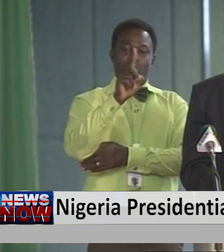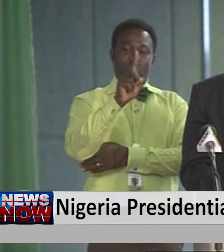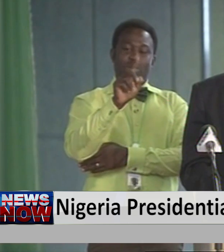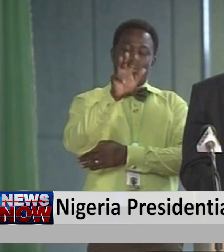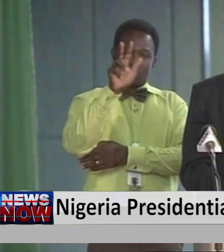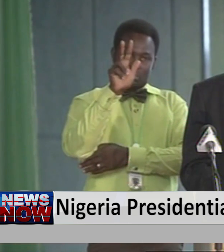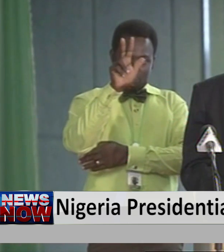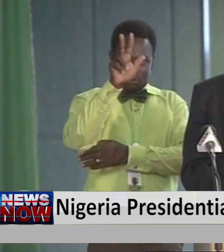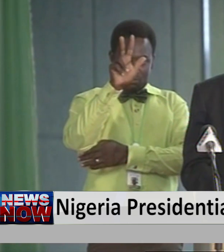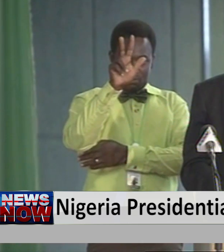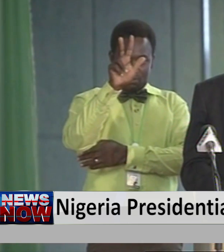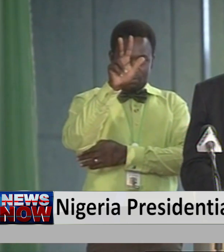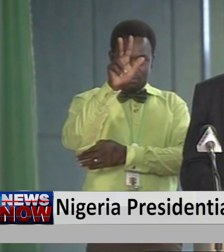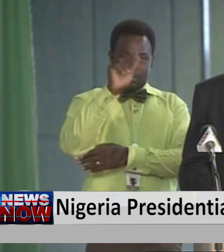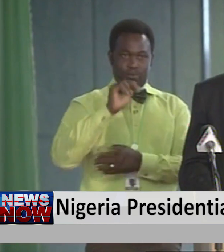559,613.